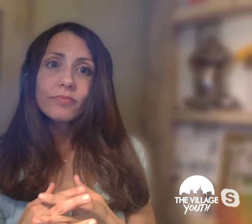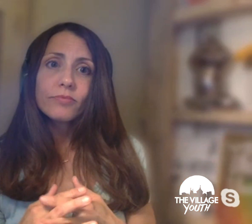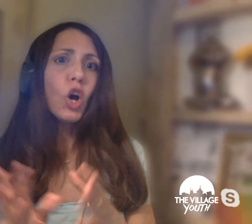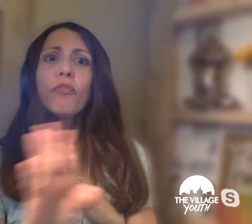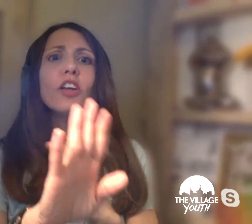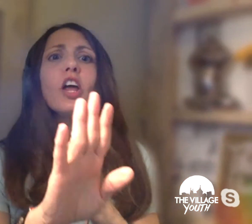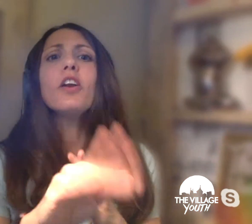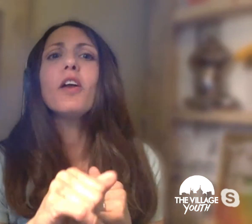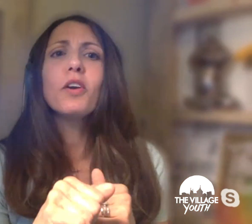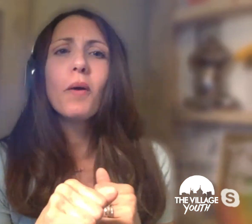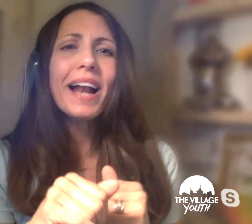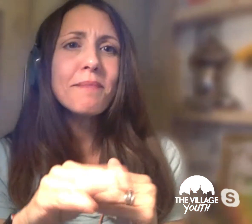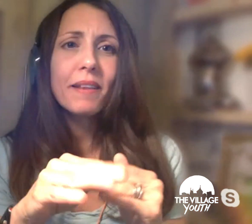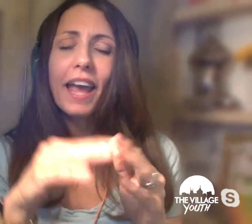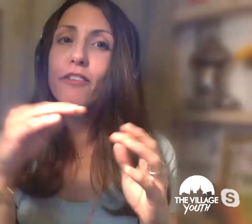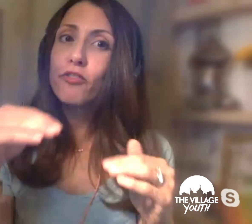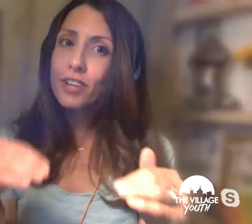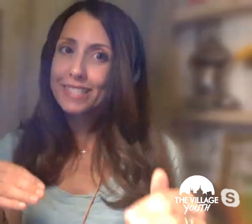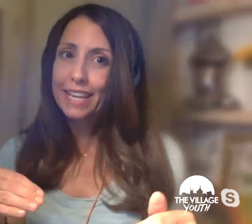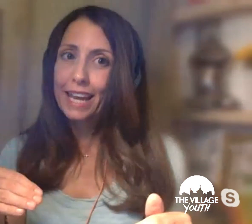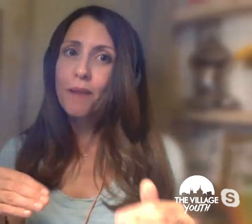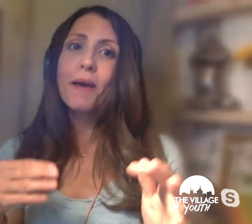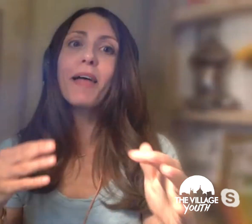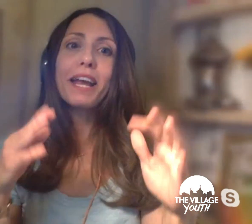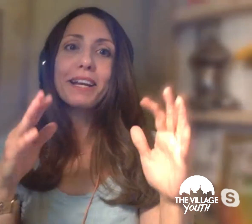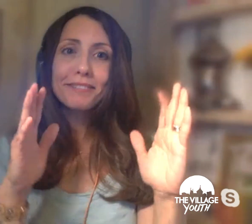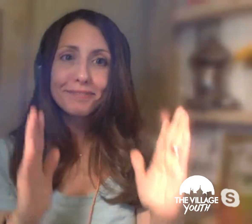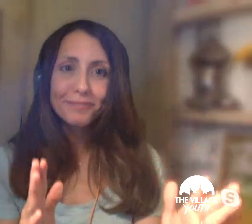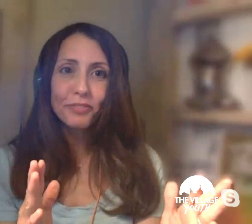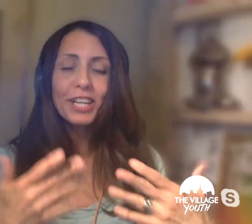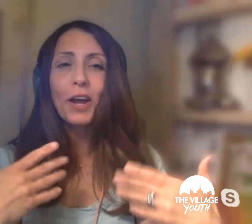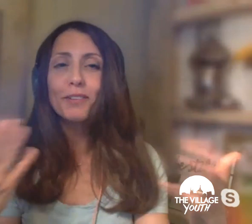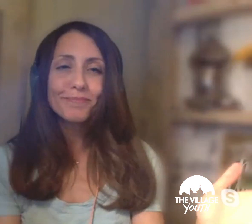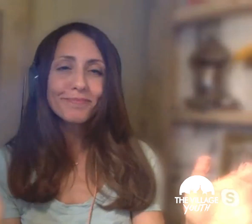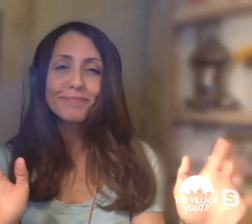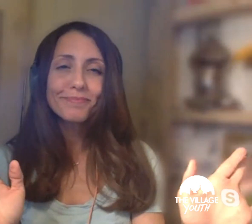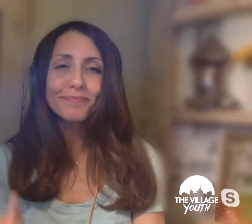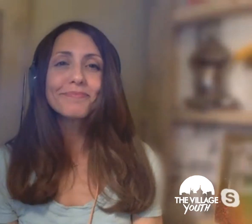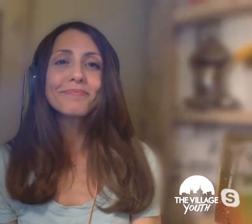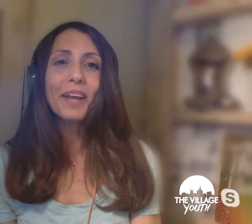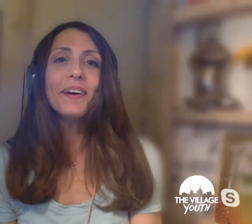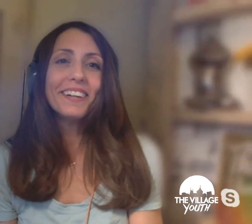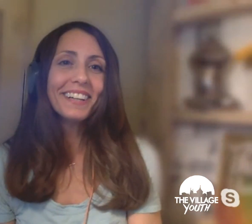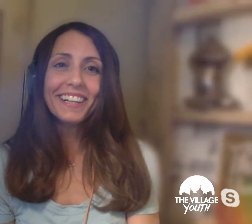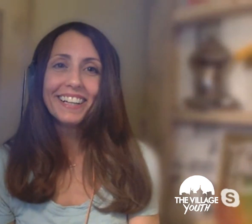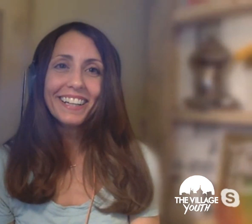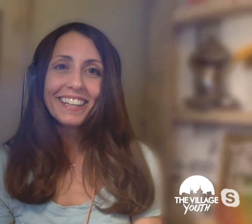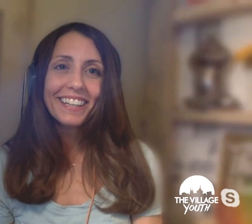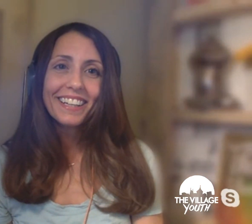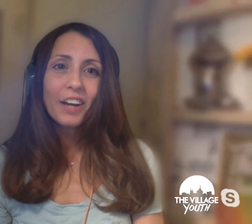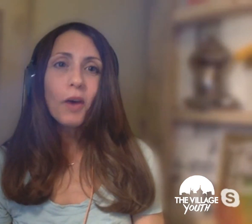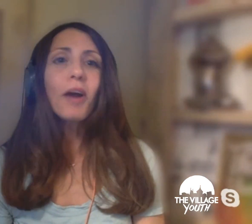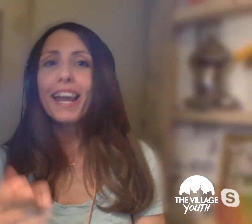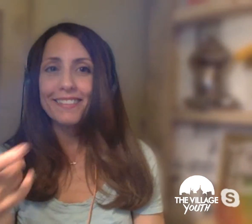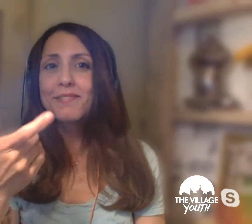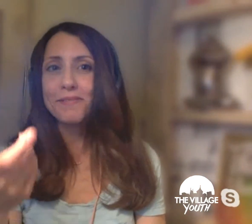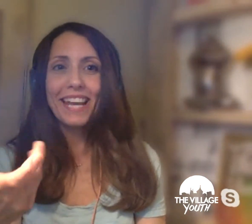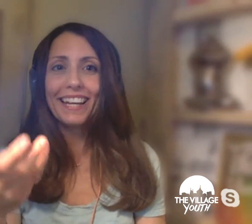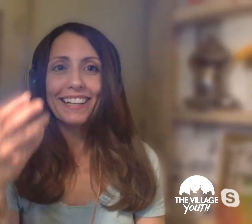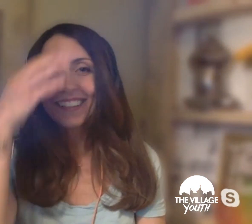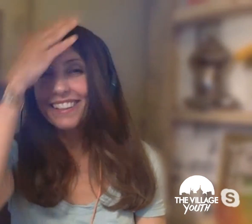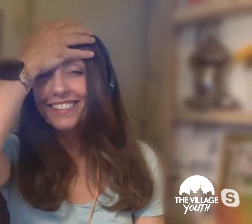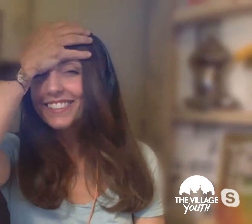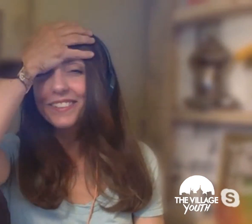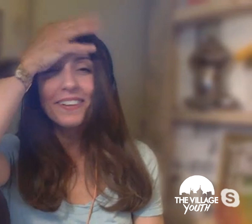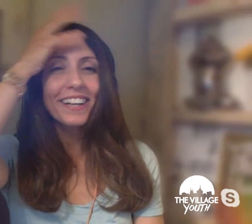frisky. Don't feel no. I didn't mean like frisky. I meant like. Well, no, I mean like don't feel like you have to achieve. Like, it's okay to do the